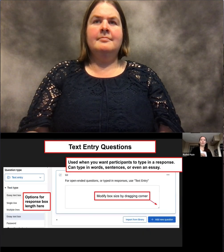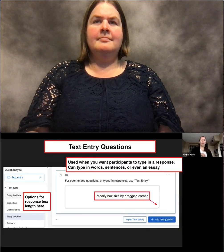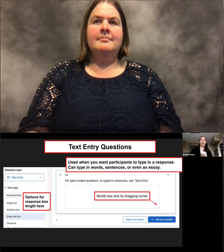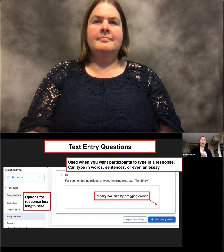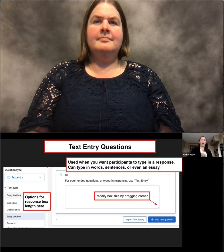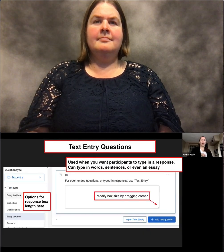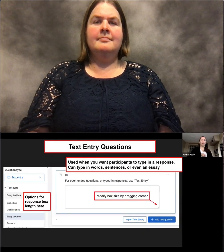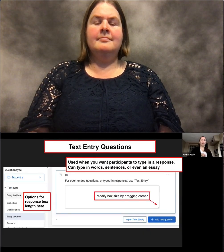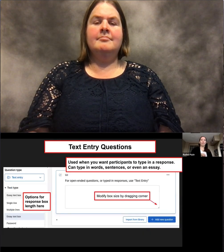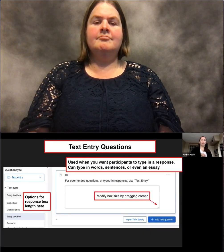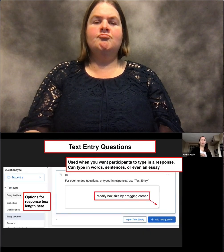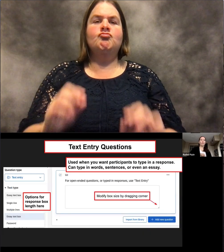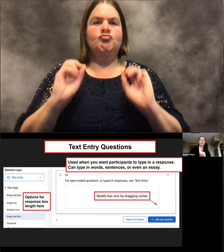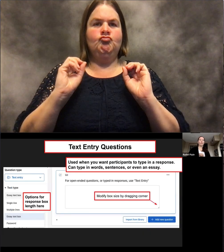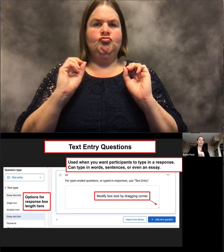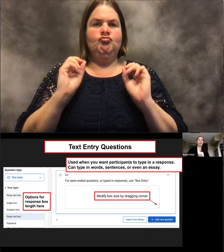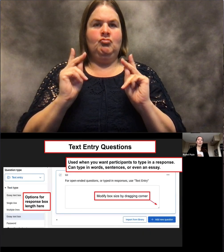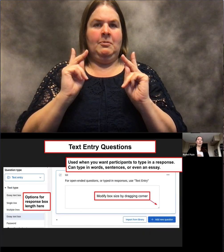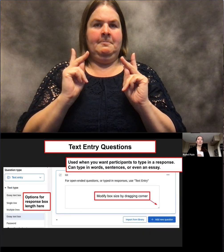Okay.